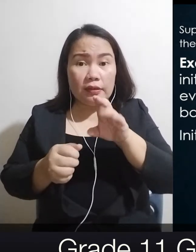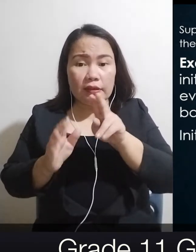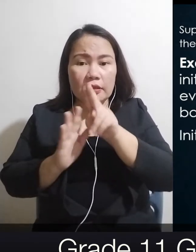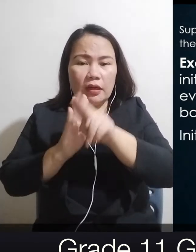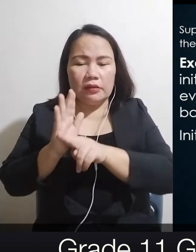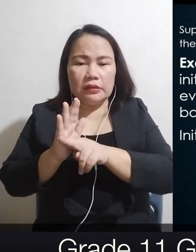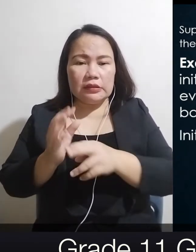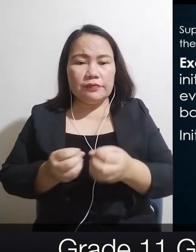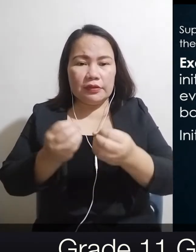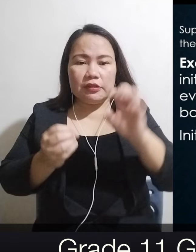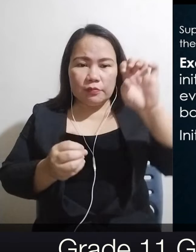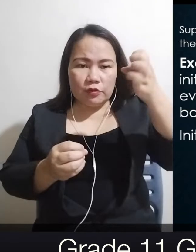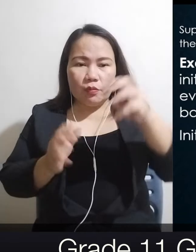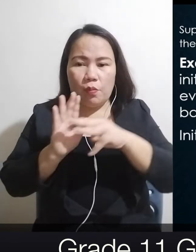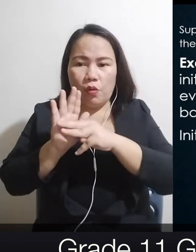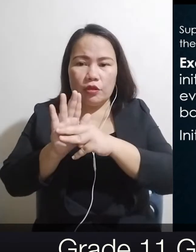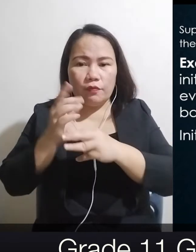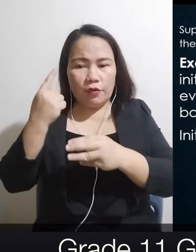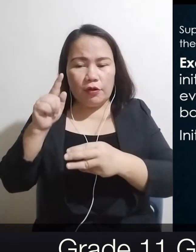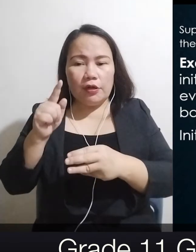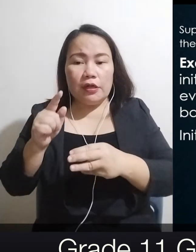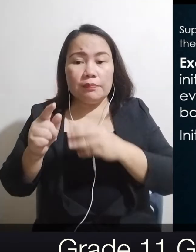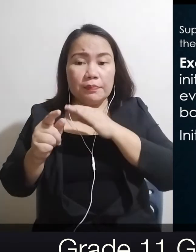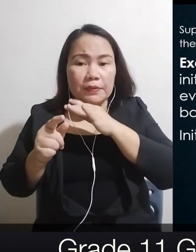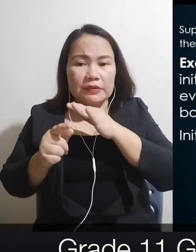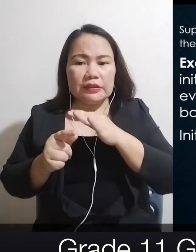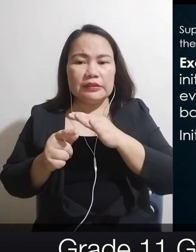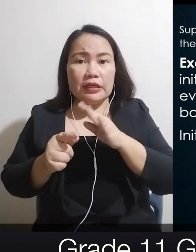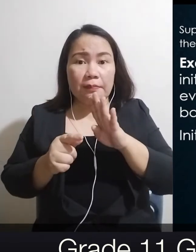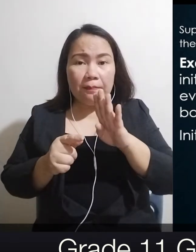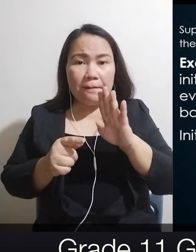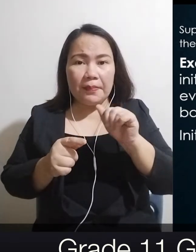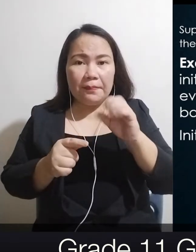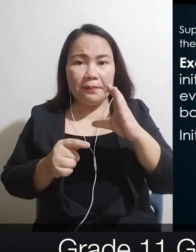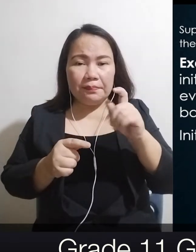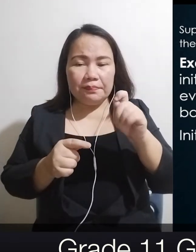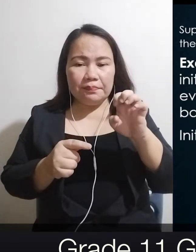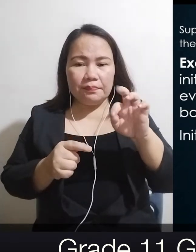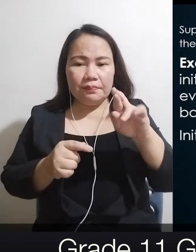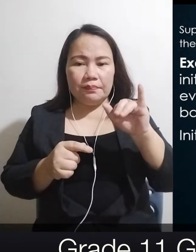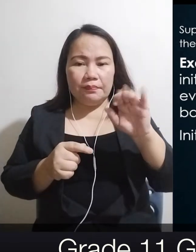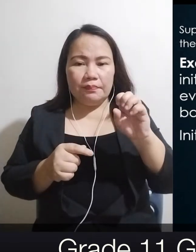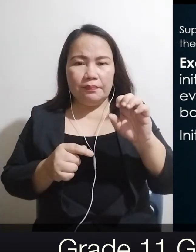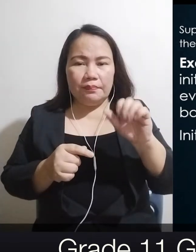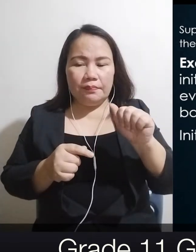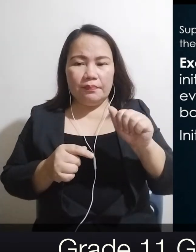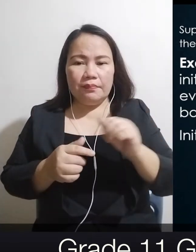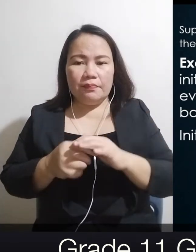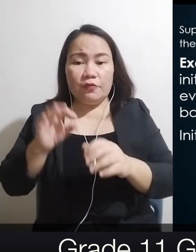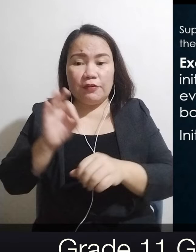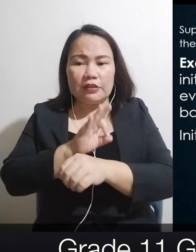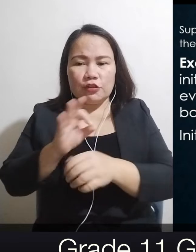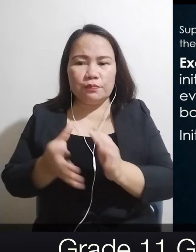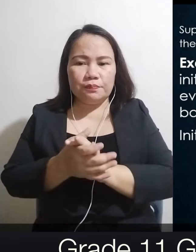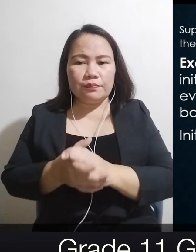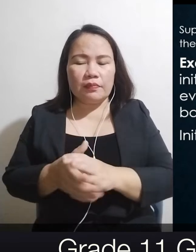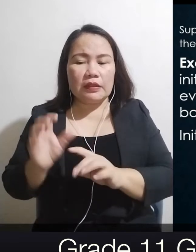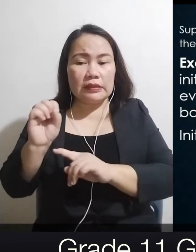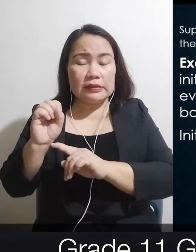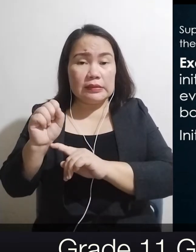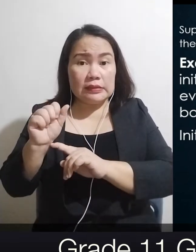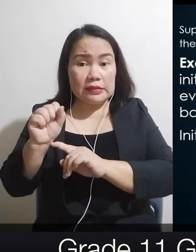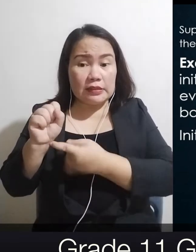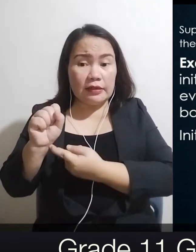Initially, at t is equal to 0, so the number of bacteria is 20. At the start, so yung number ng bacteria is 20, and then